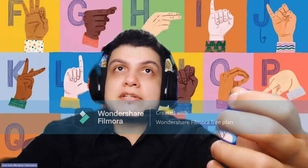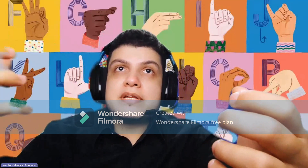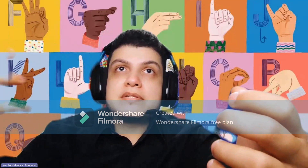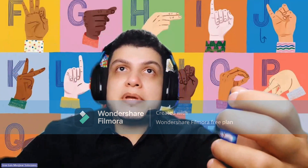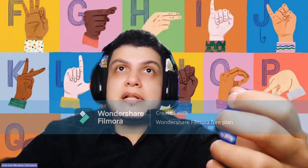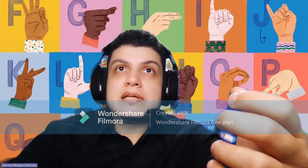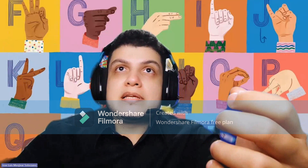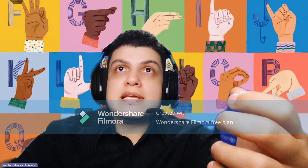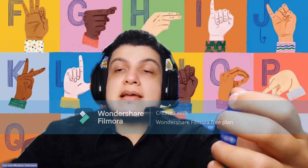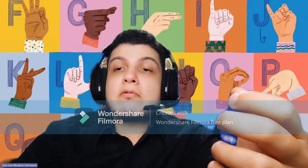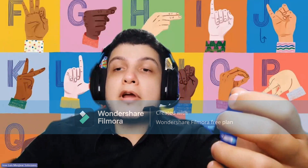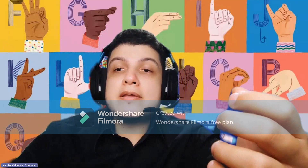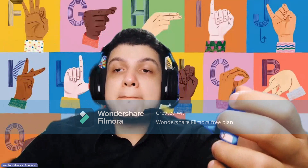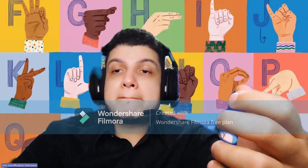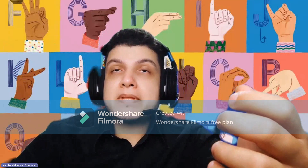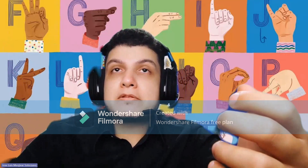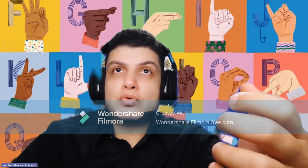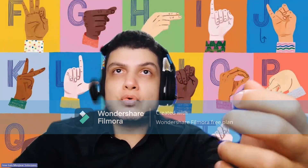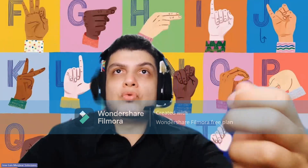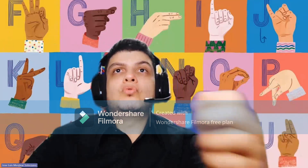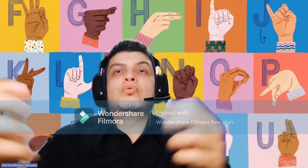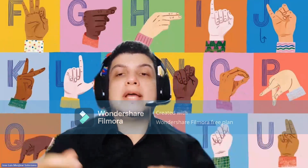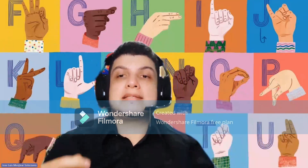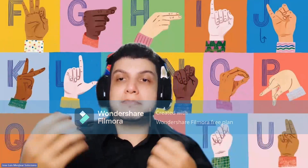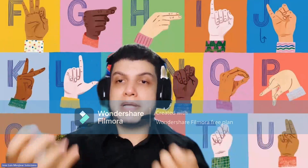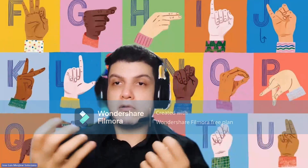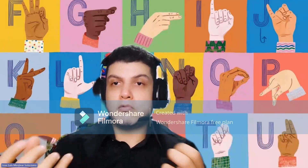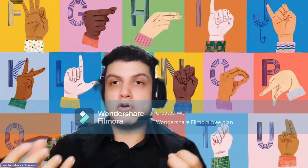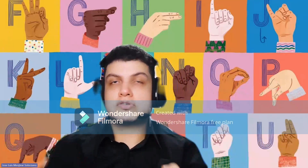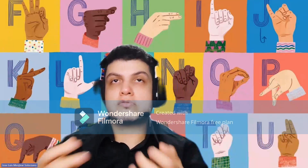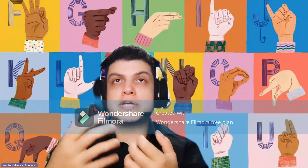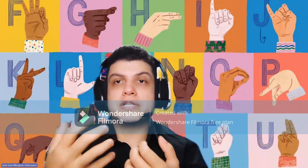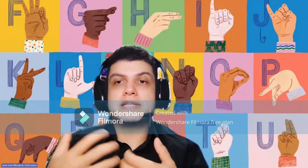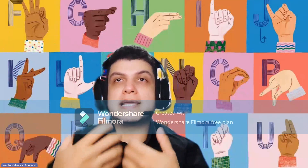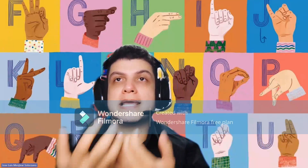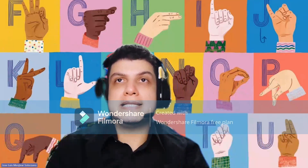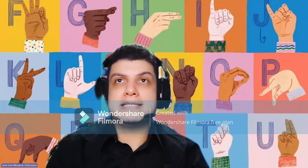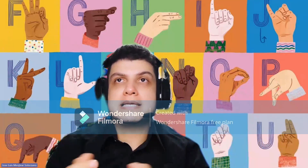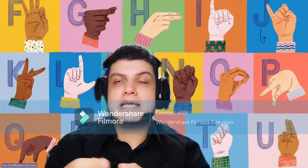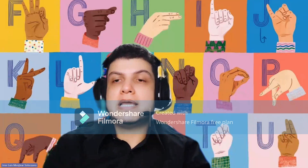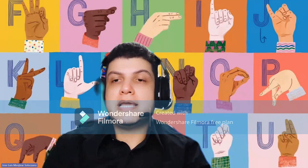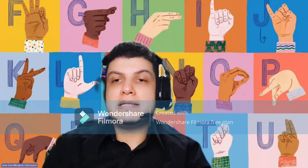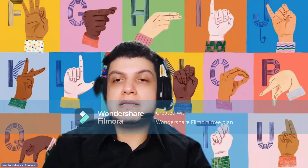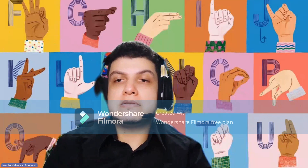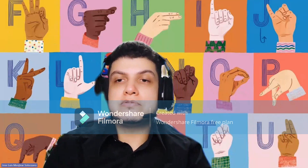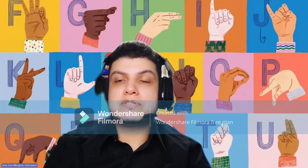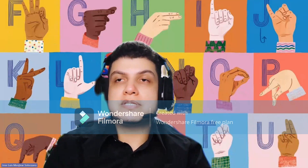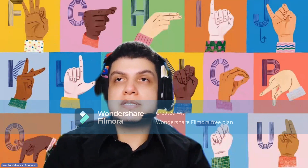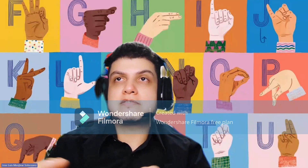fingers spelling. It's a way to spell words with the hands and using